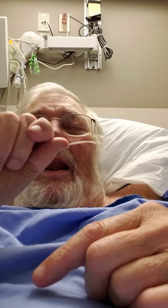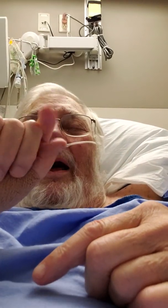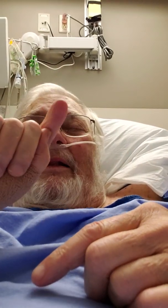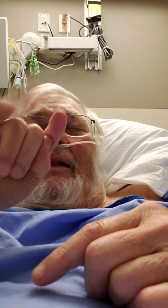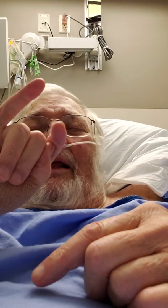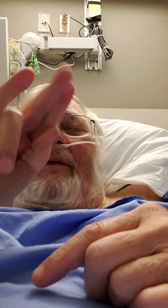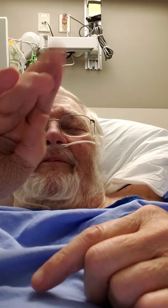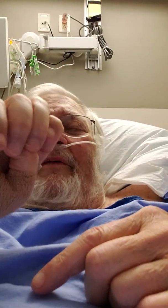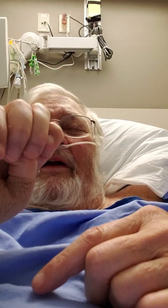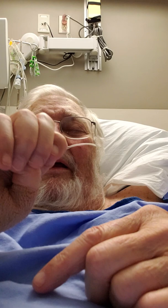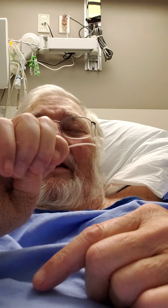Alaska.